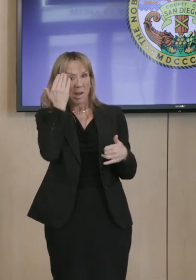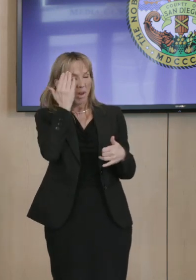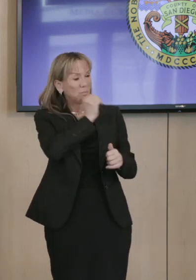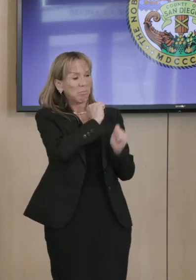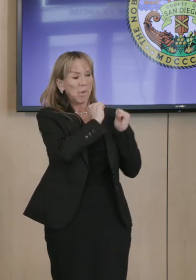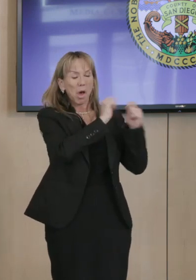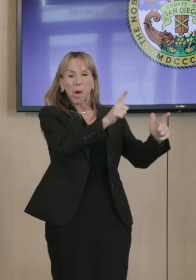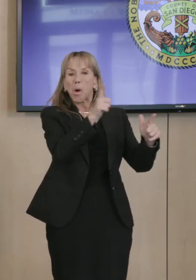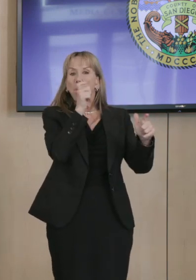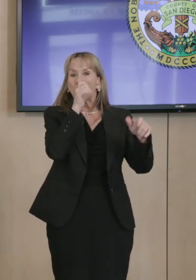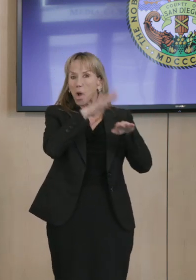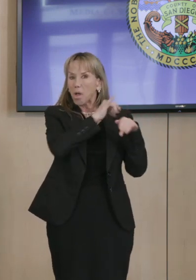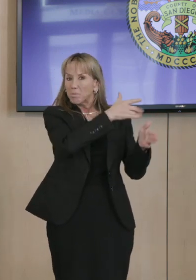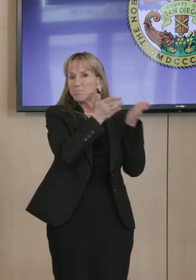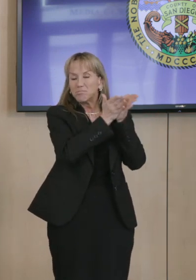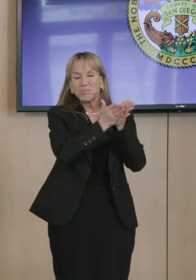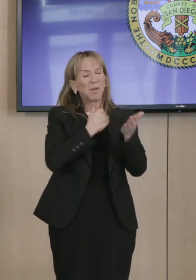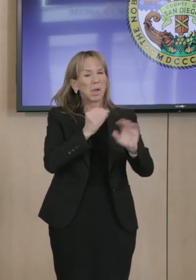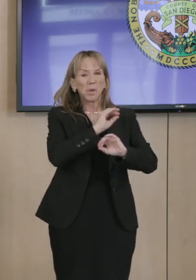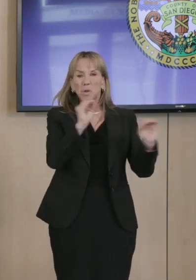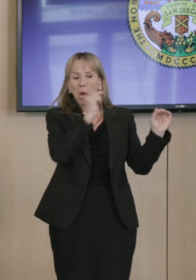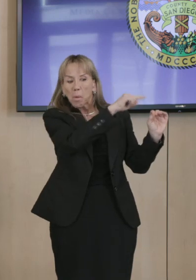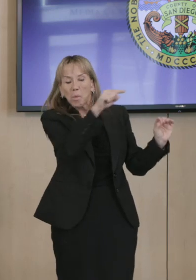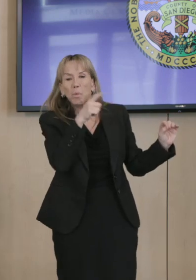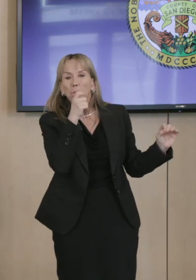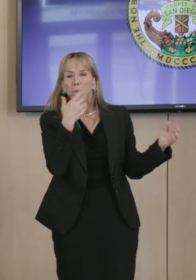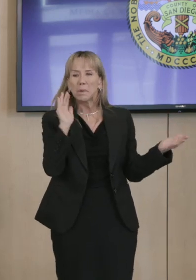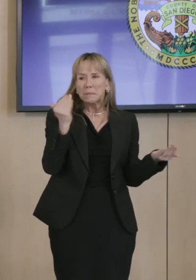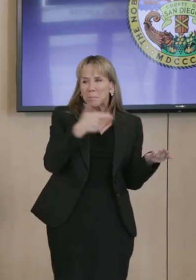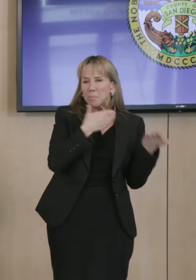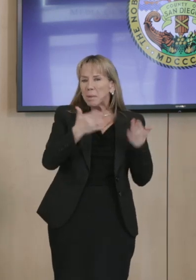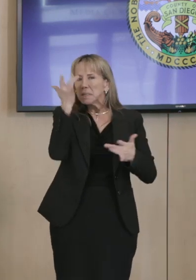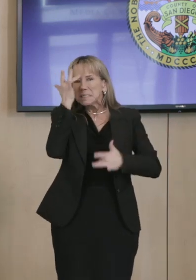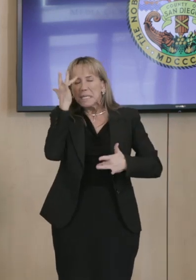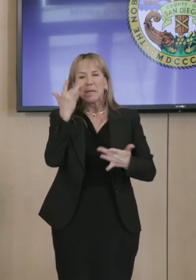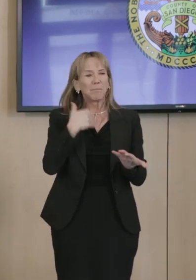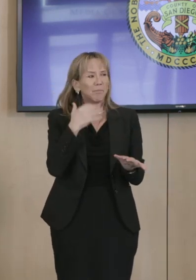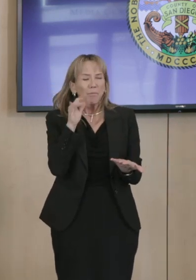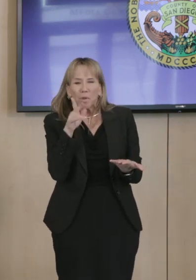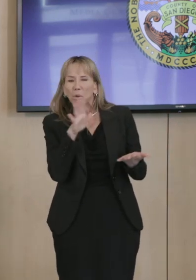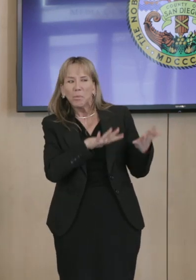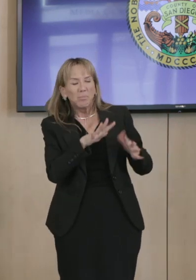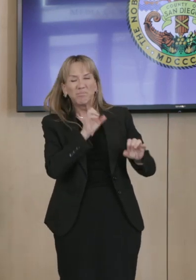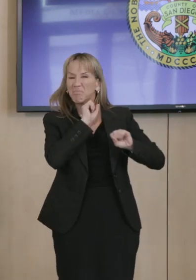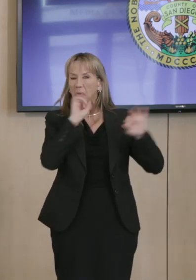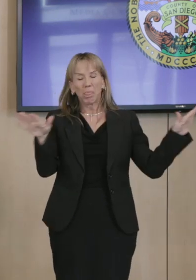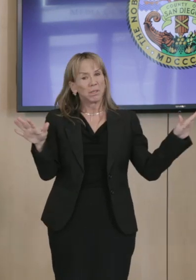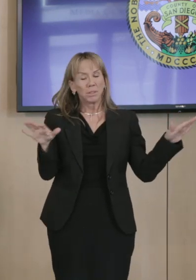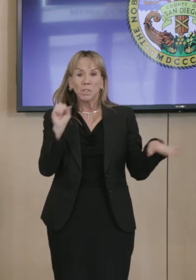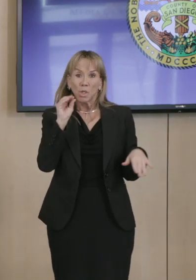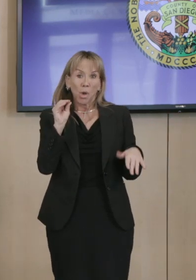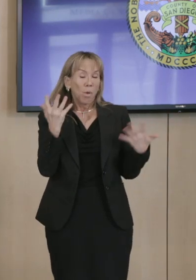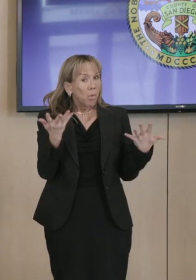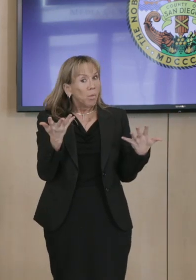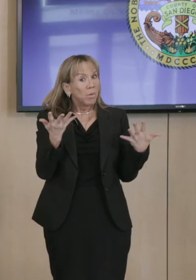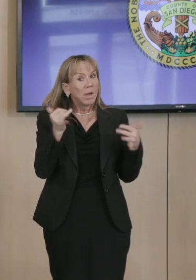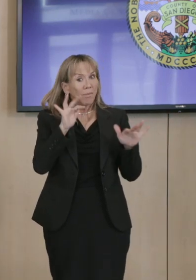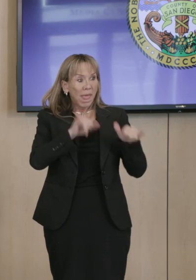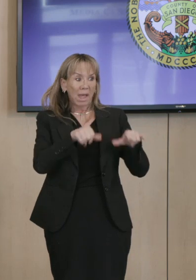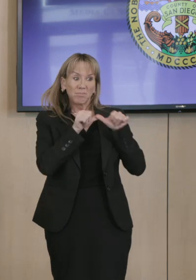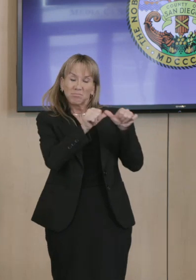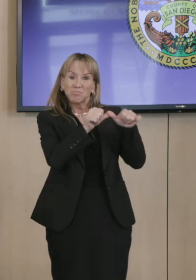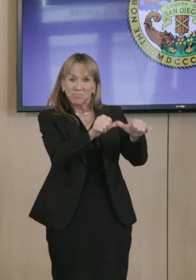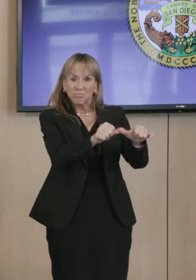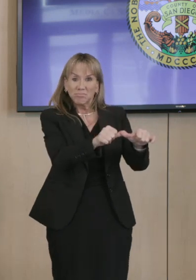illness on those vessels. So as they approach, as long as they have no other reported illnesses, they will not be